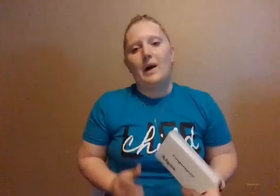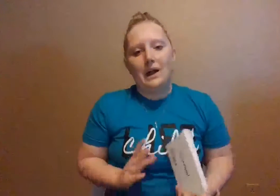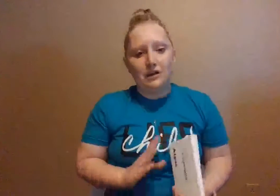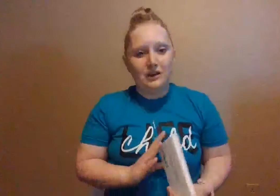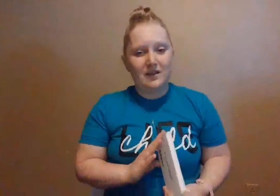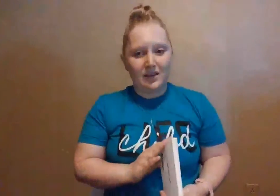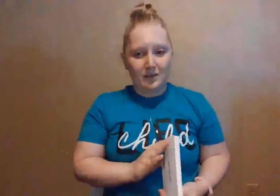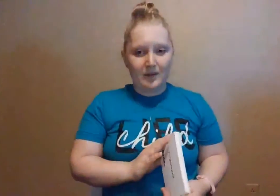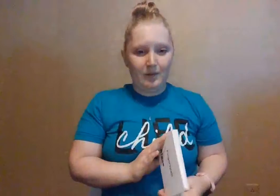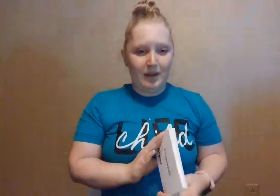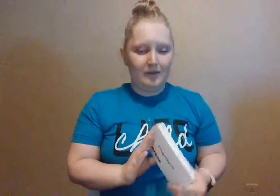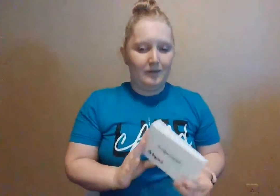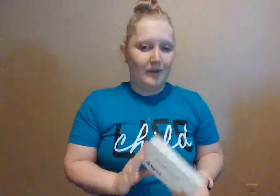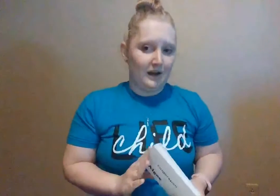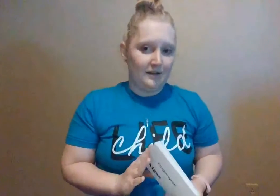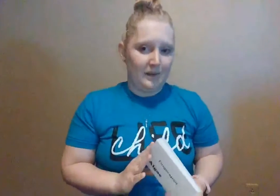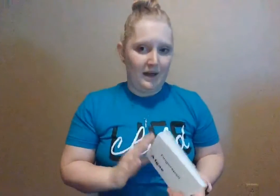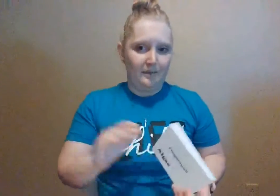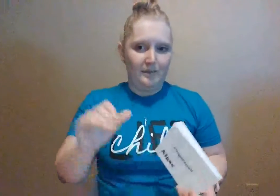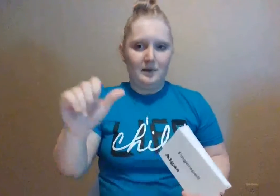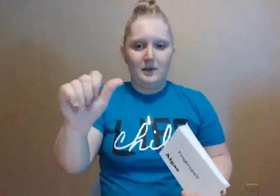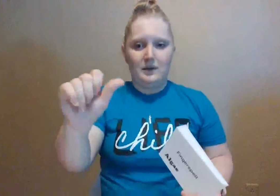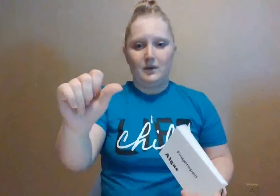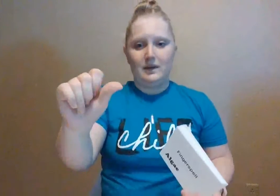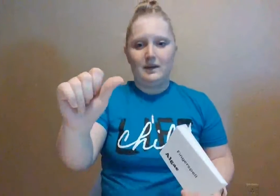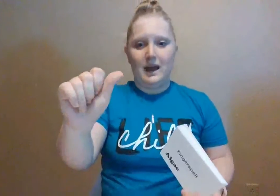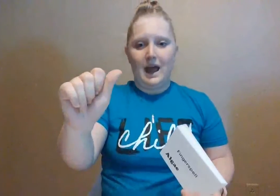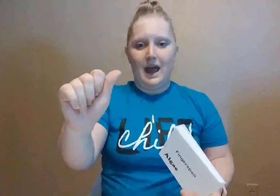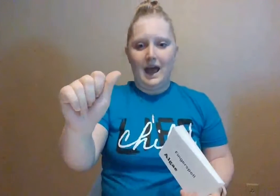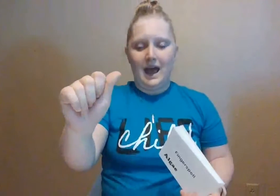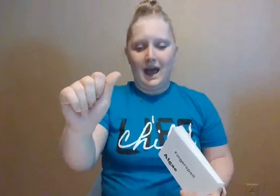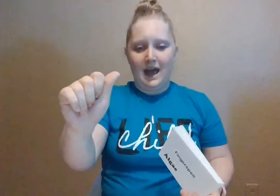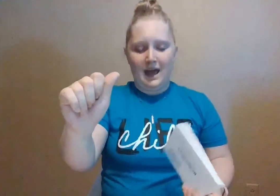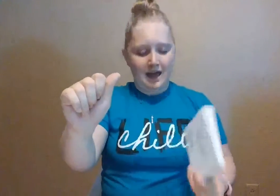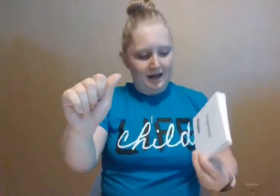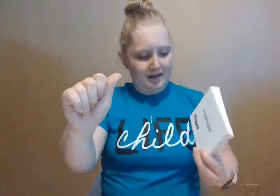algae is another one that we have to finger spell. So it's A.